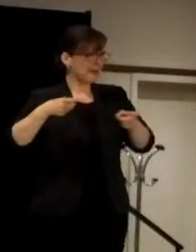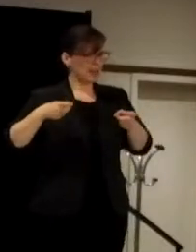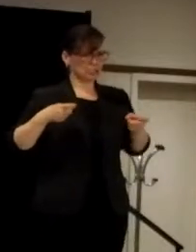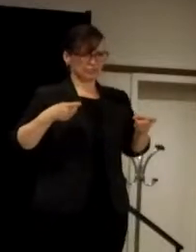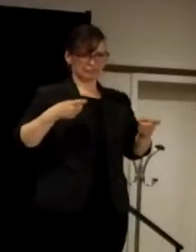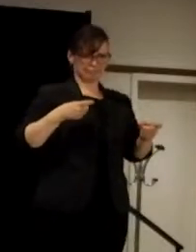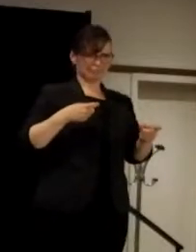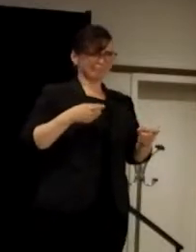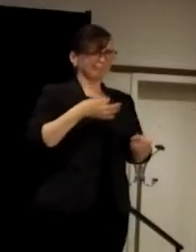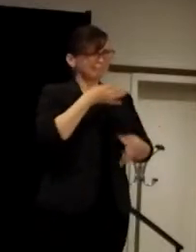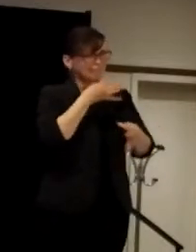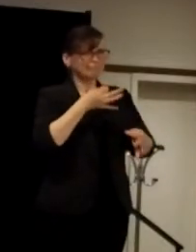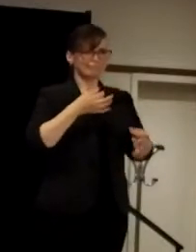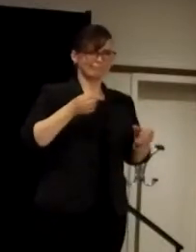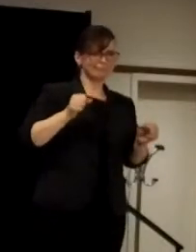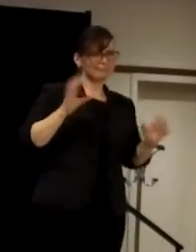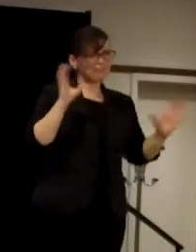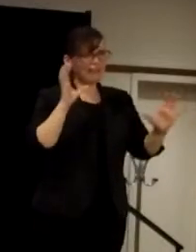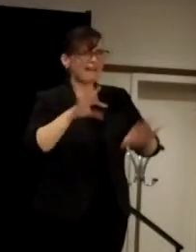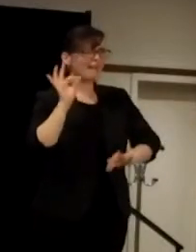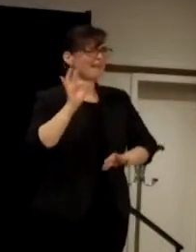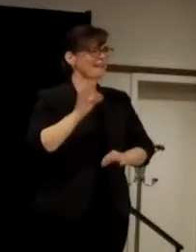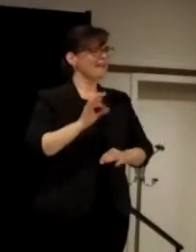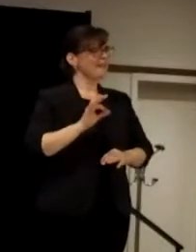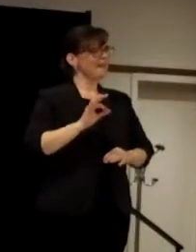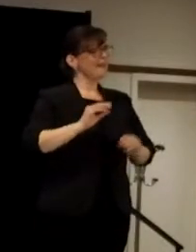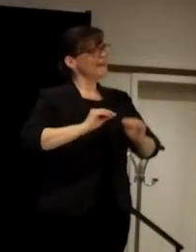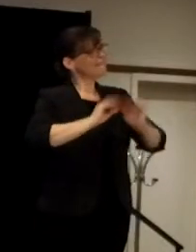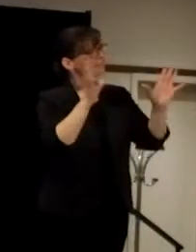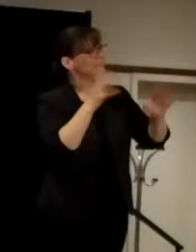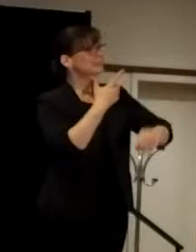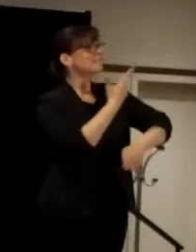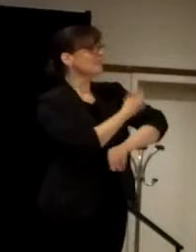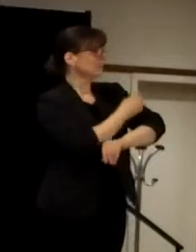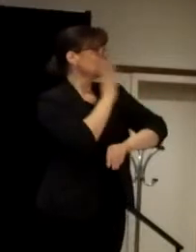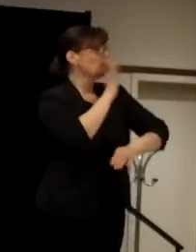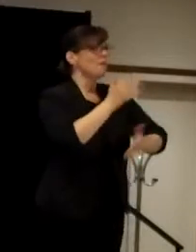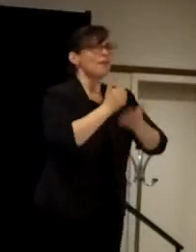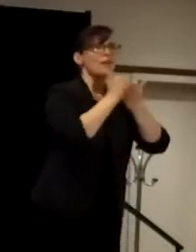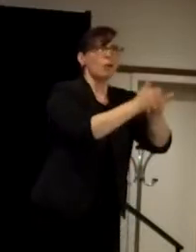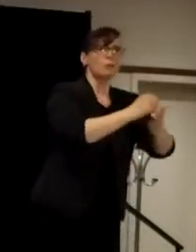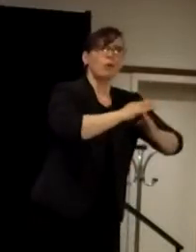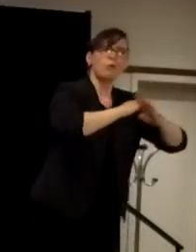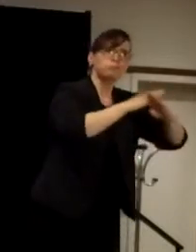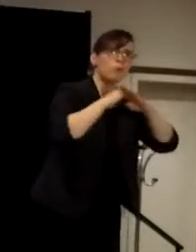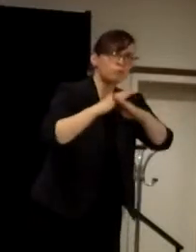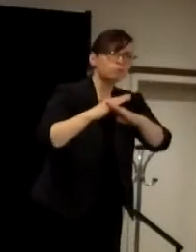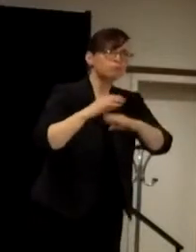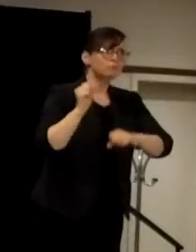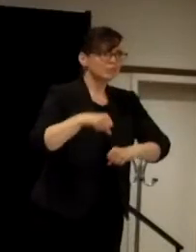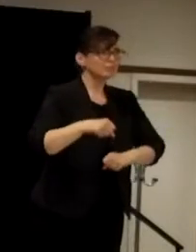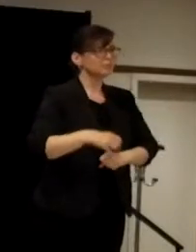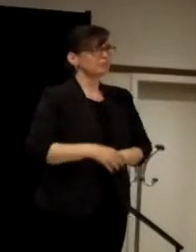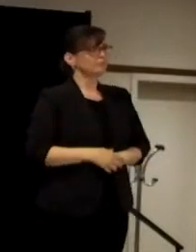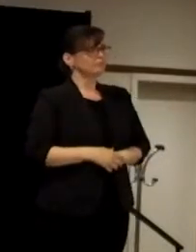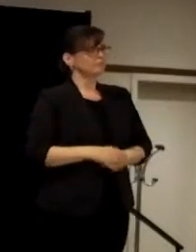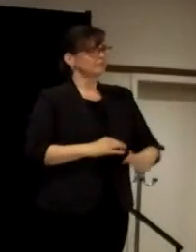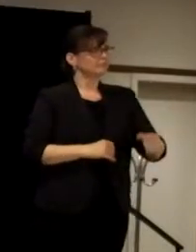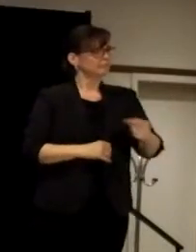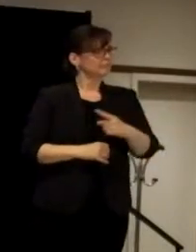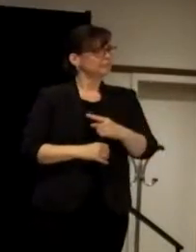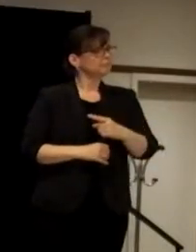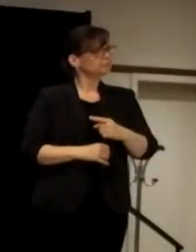is the cure to end this all. And are those still the Bionex tests? Yep. Yeah. So we bought the Bionex kits.